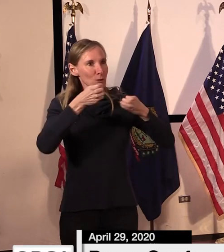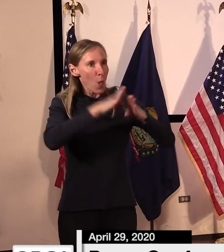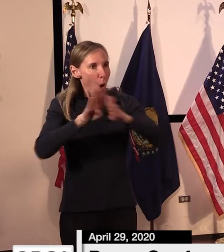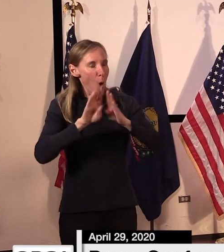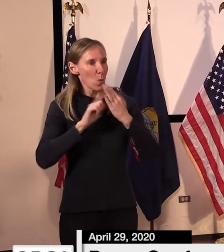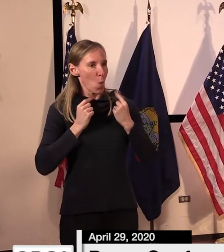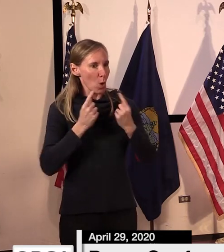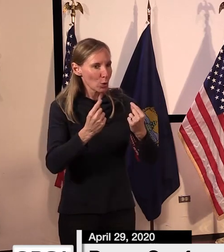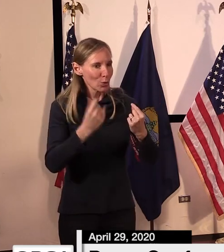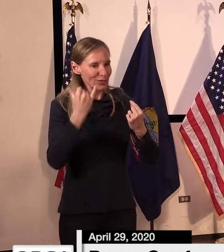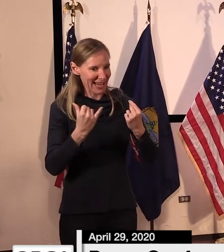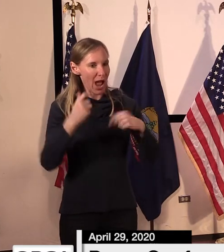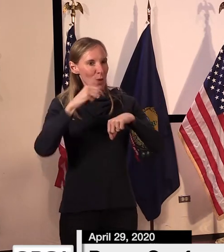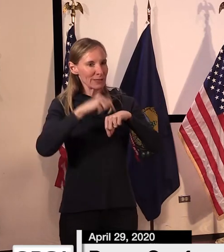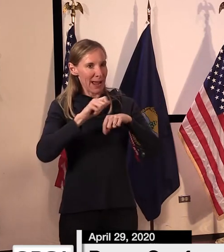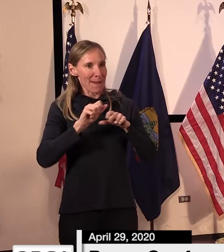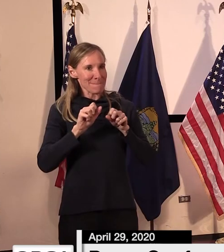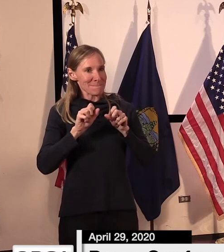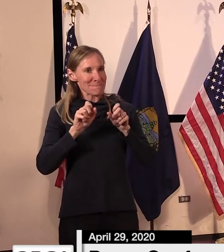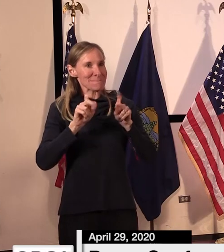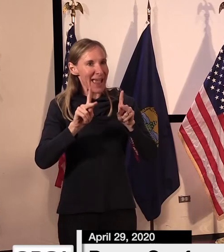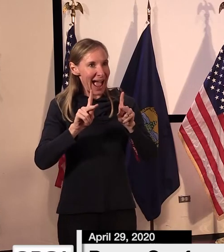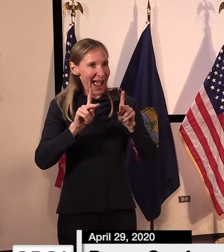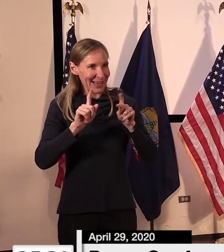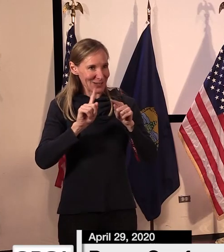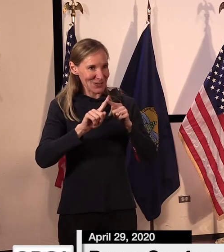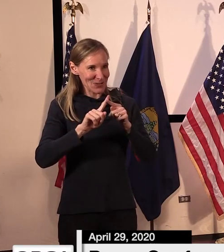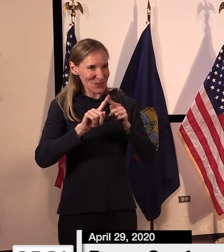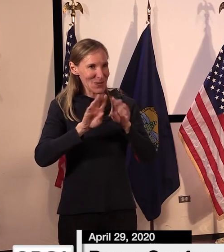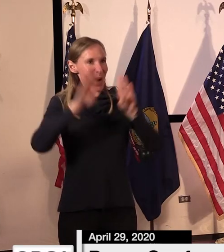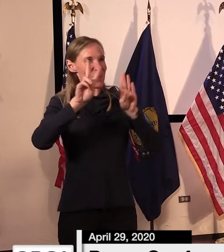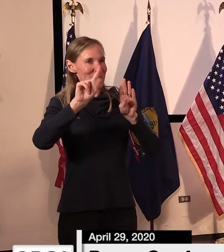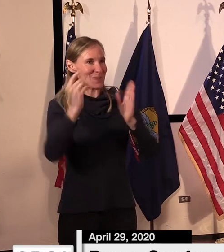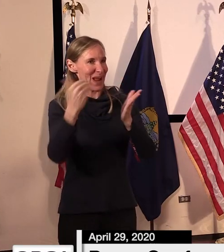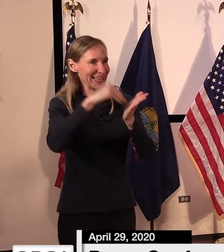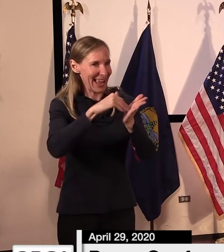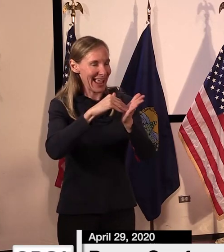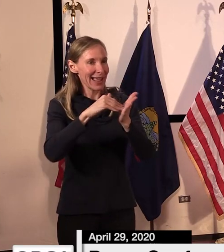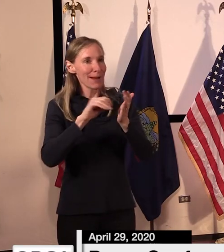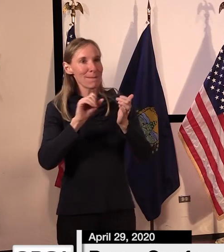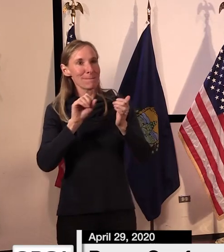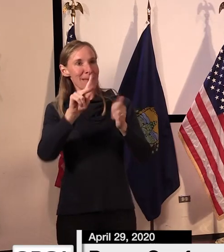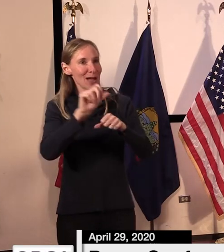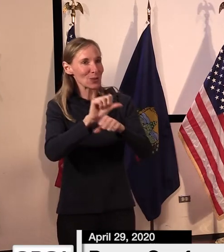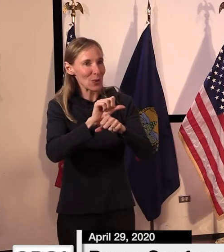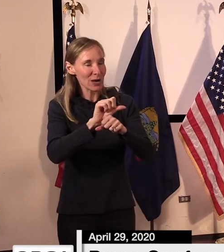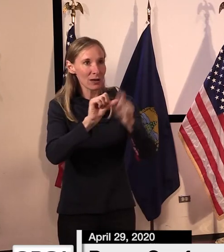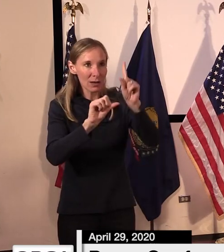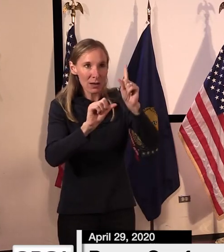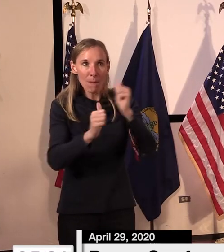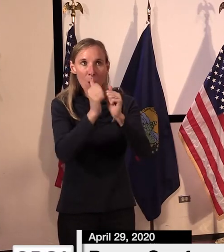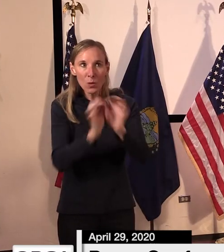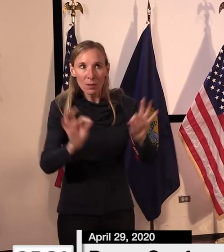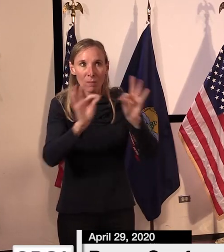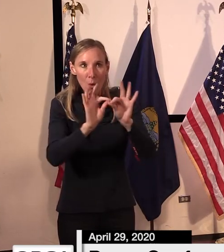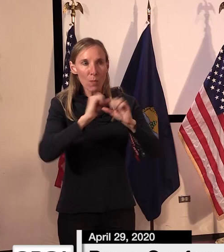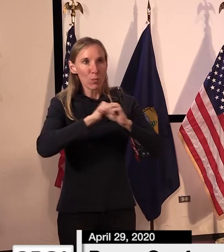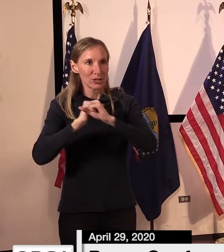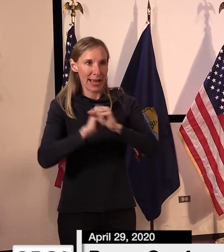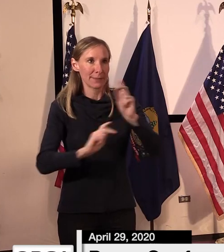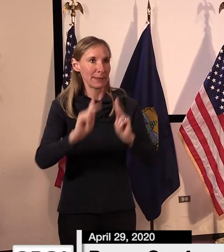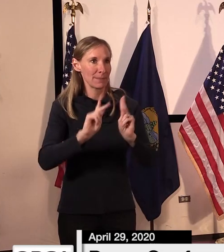back to work. But at the same time, it's important we do the following. Protect those at the greatest risk